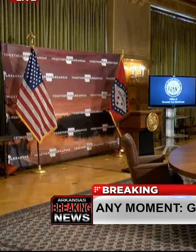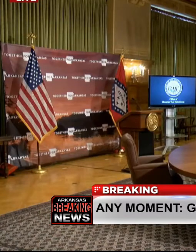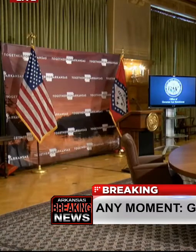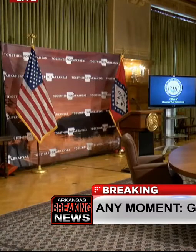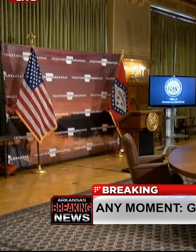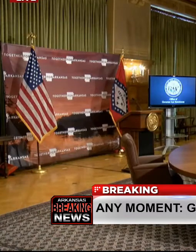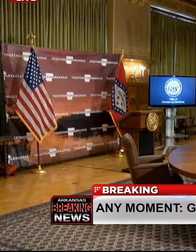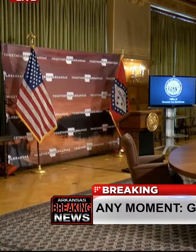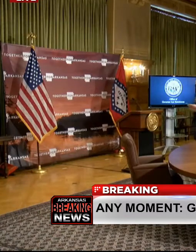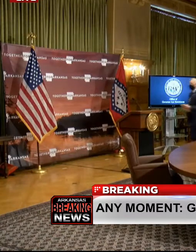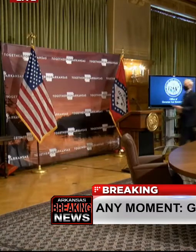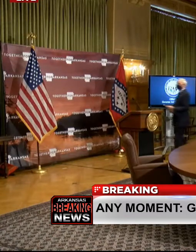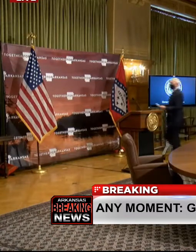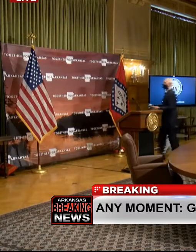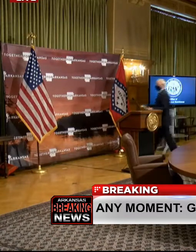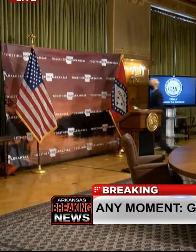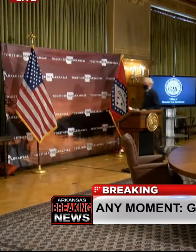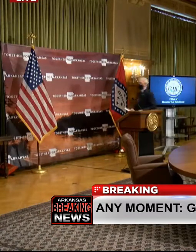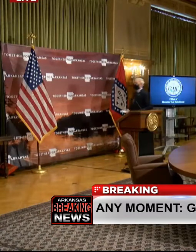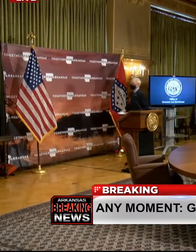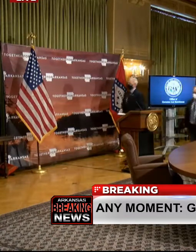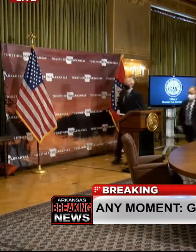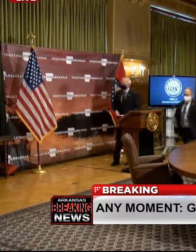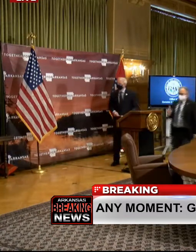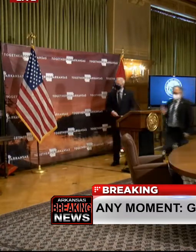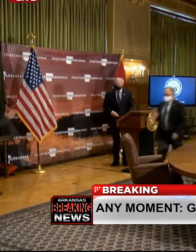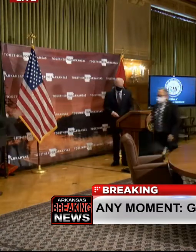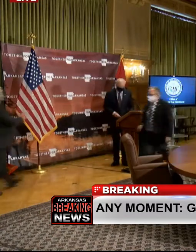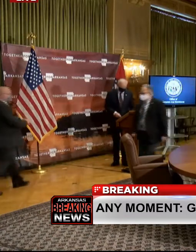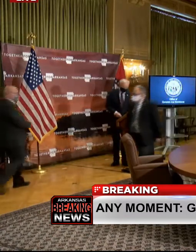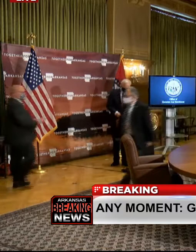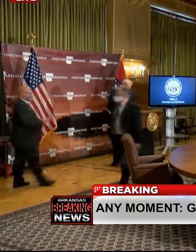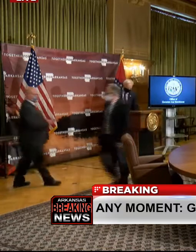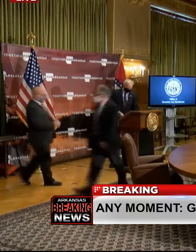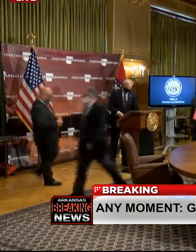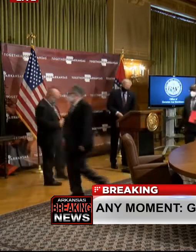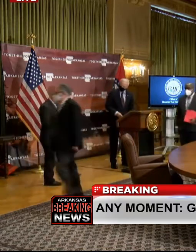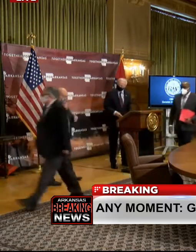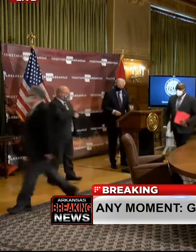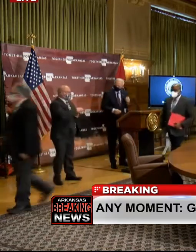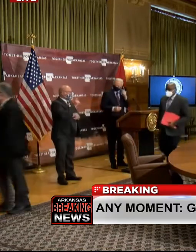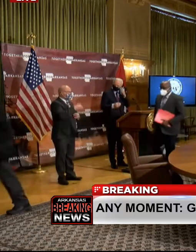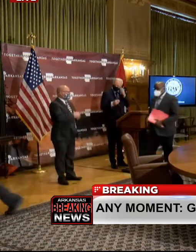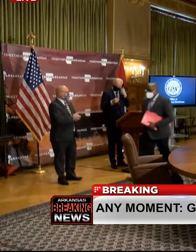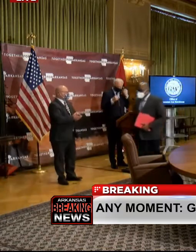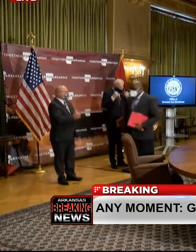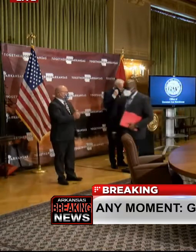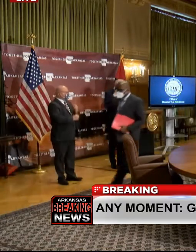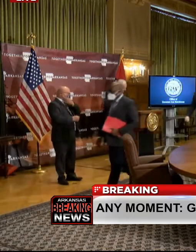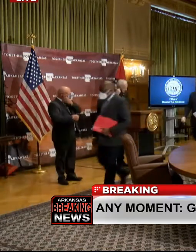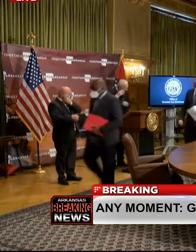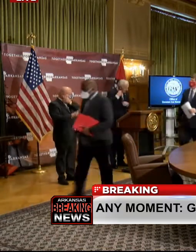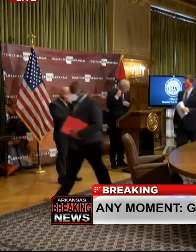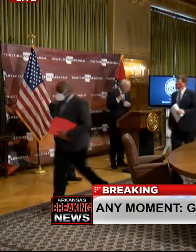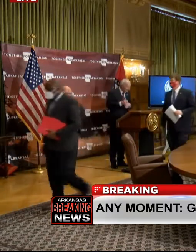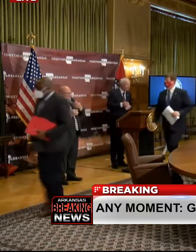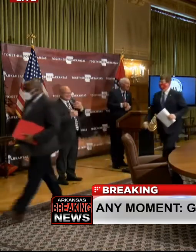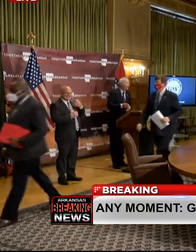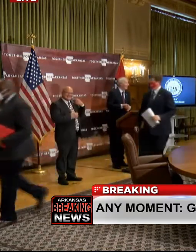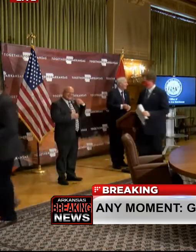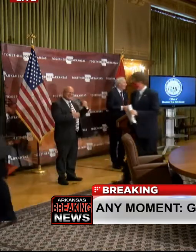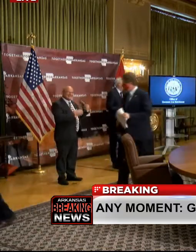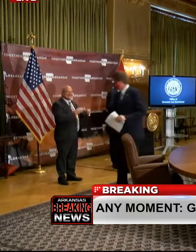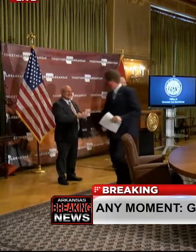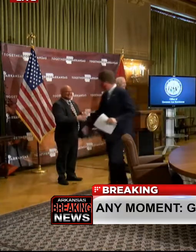of the coronavirus, and yesterday the state added 45 deaths. So Governor Asa Hutchinson, along with the